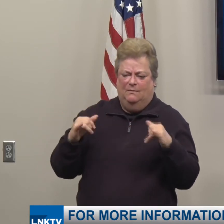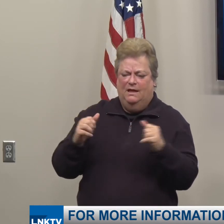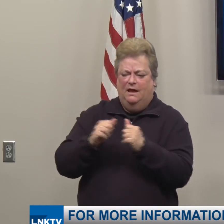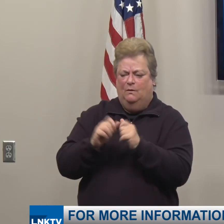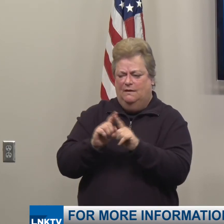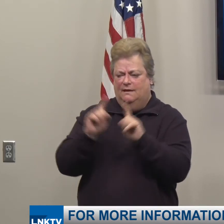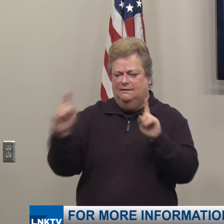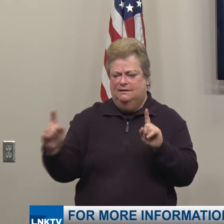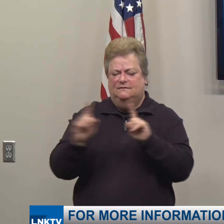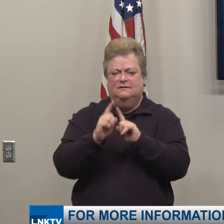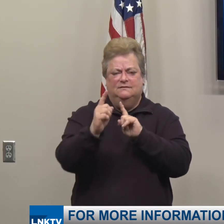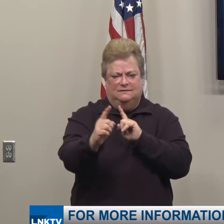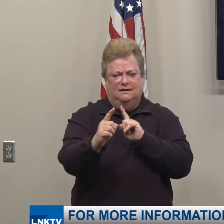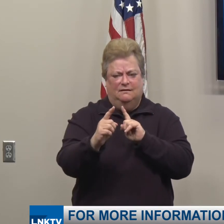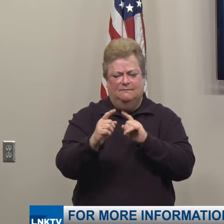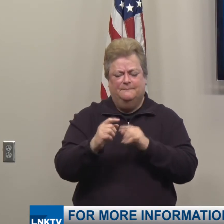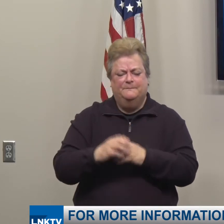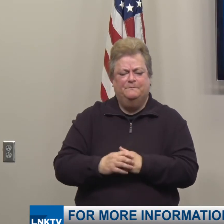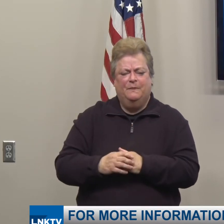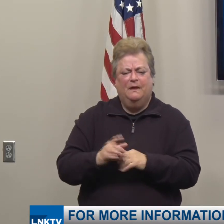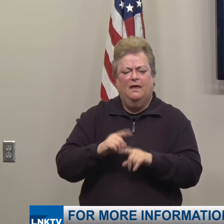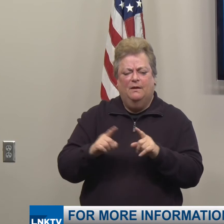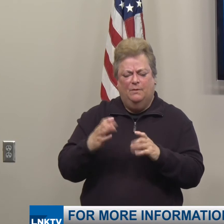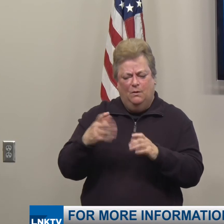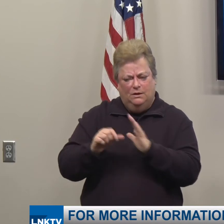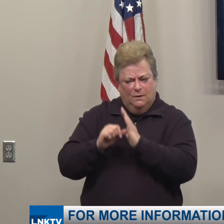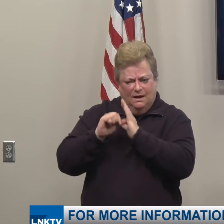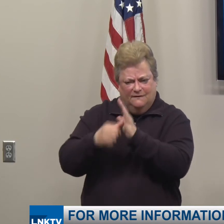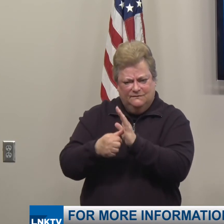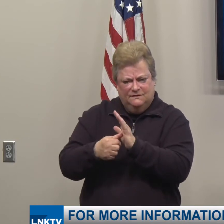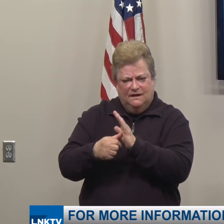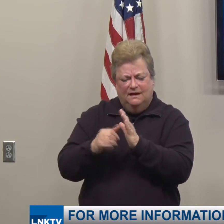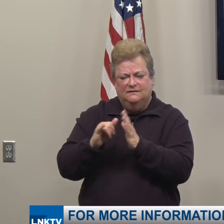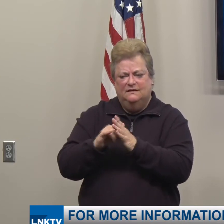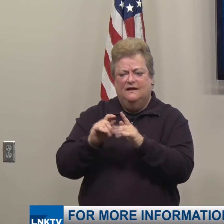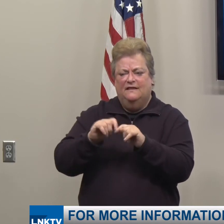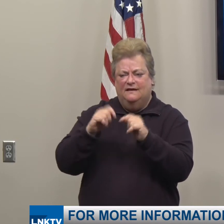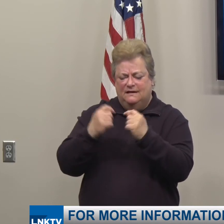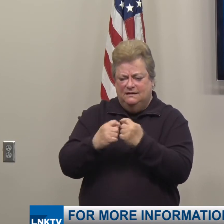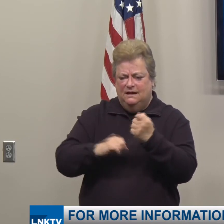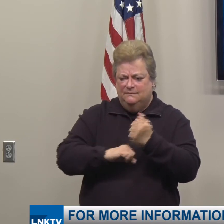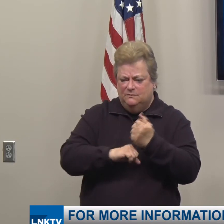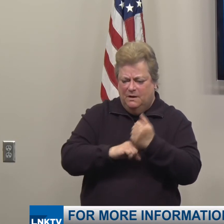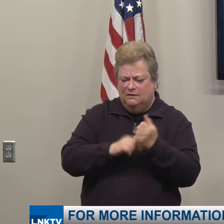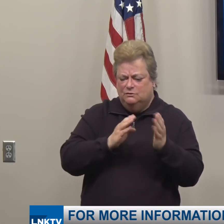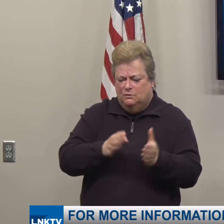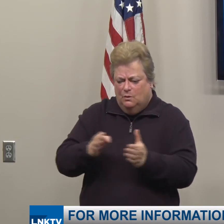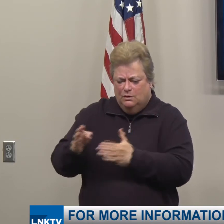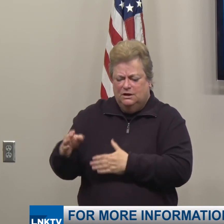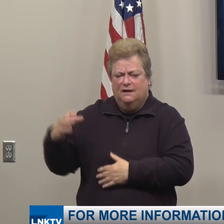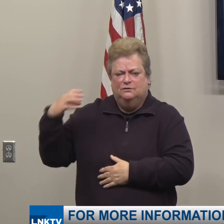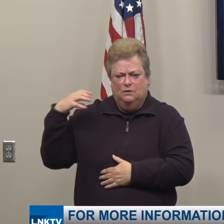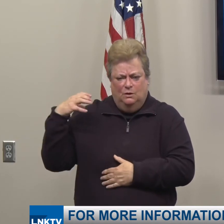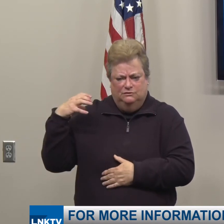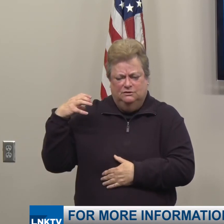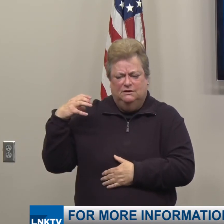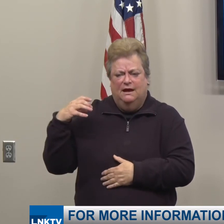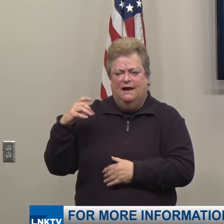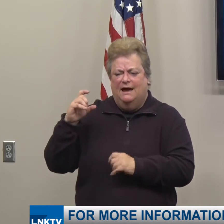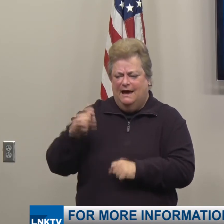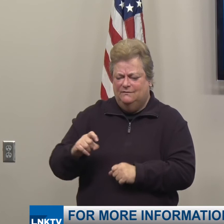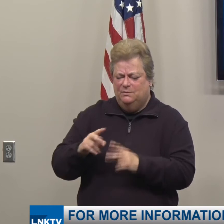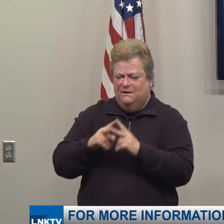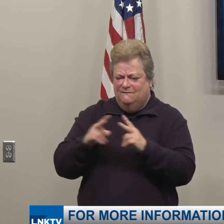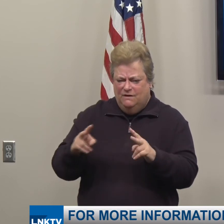physical distancing guidelines. But they want to emphasize that team sponsors and organizers and coaches will have to